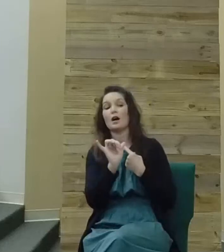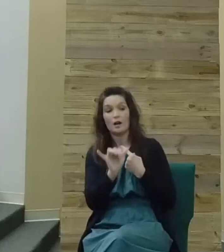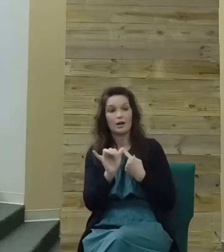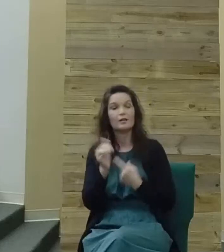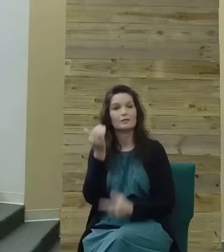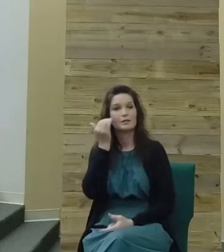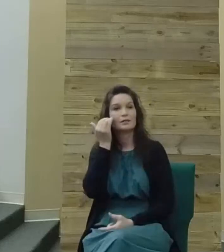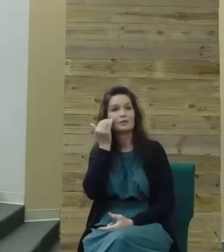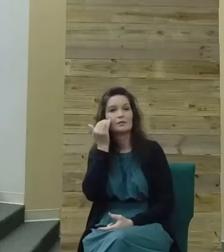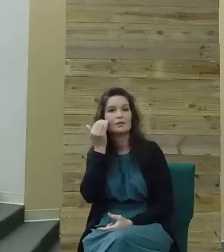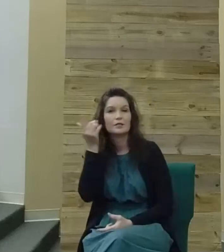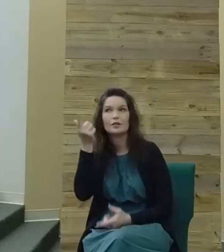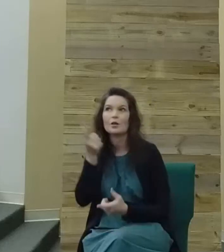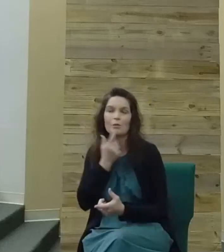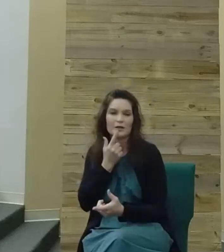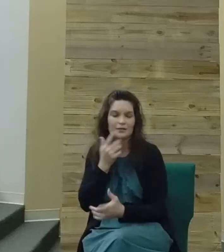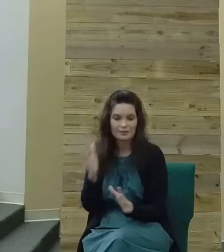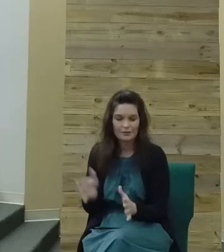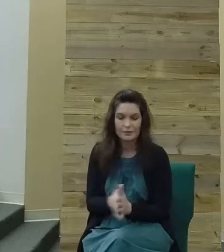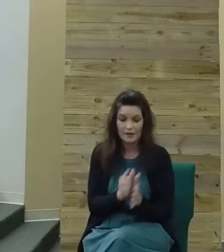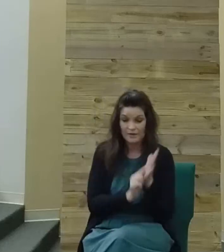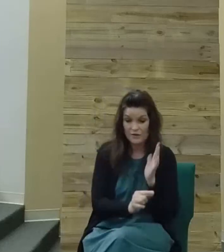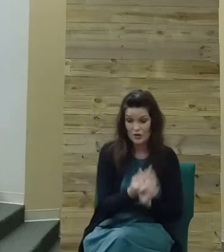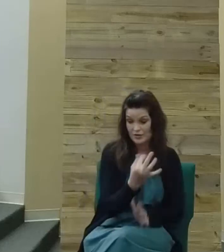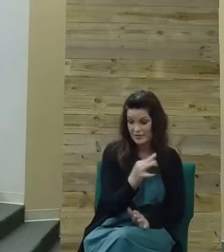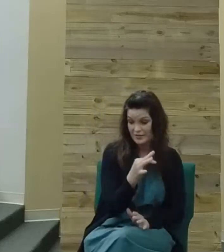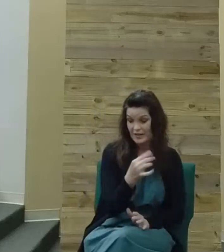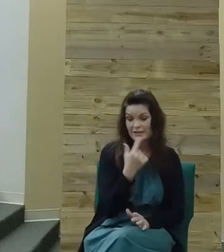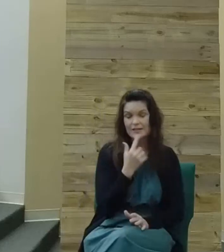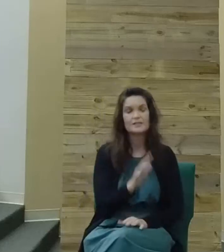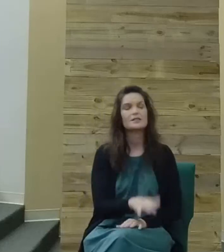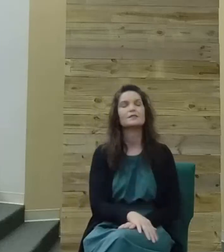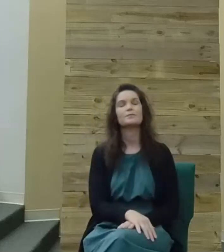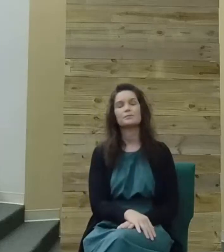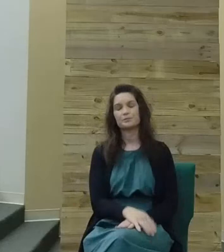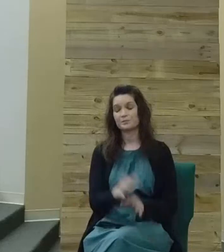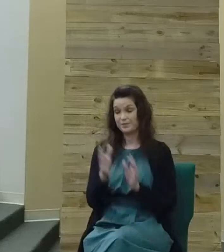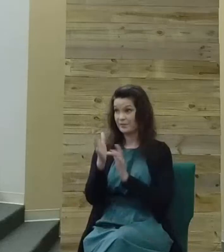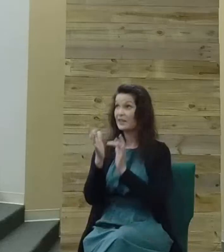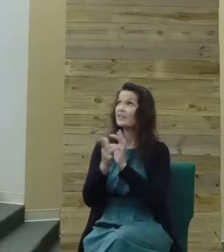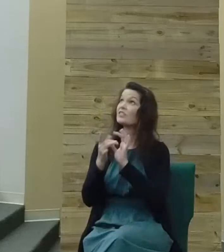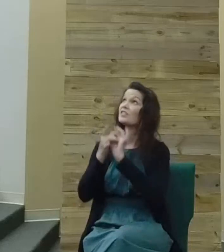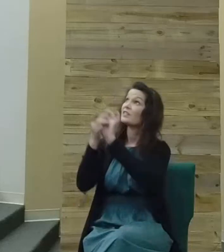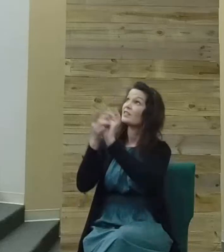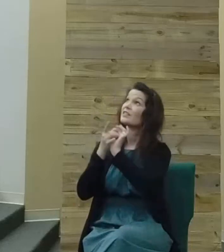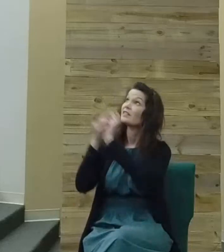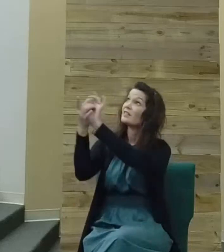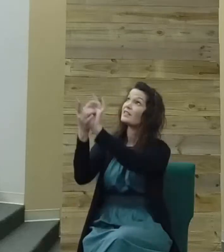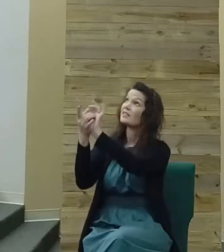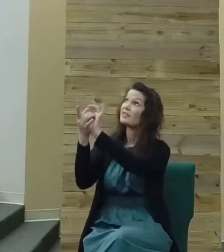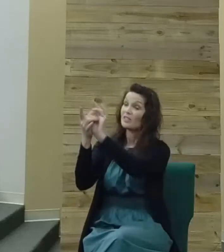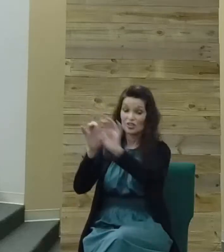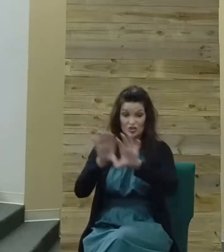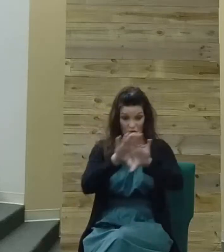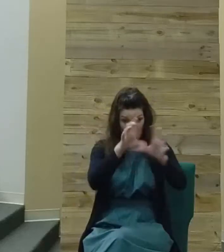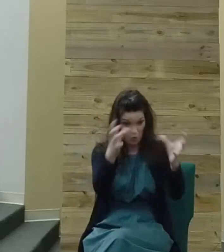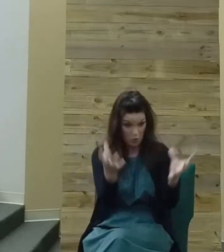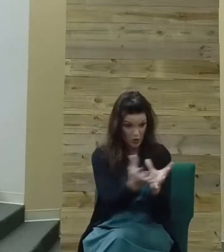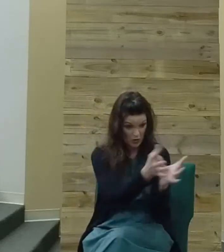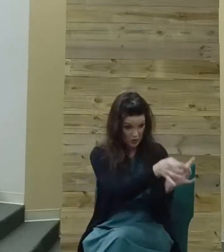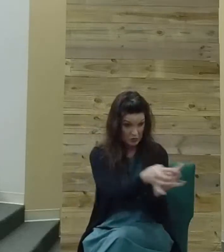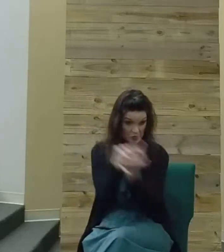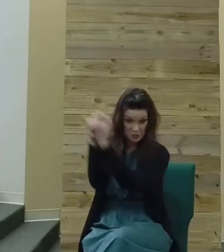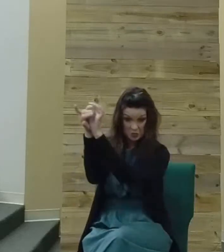speaking to know what he's saying. Because in verse 19 it says, in Christ God was reconciling the world